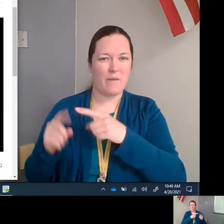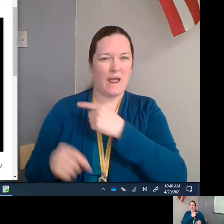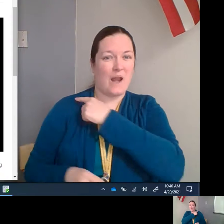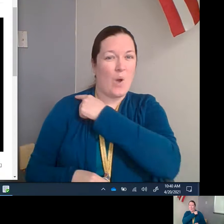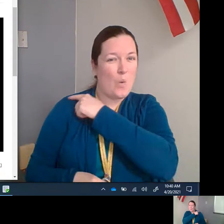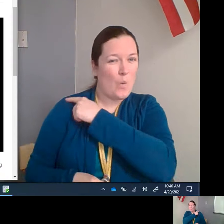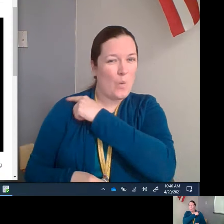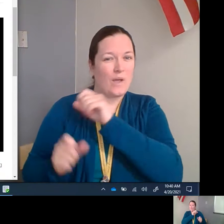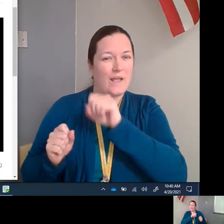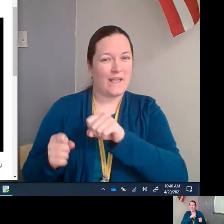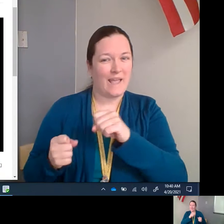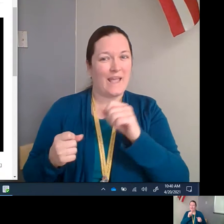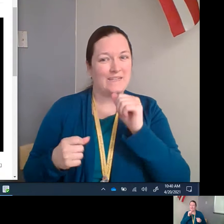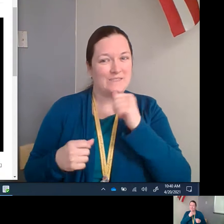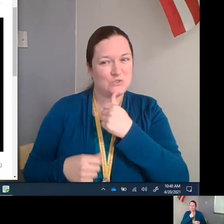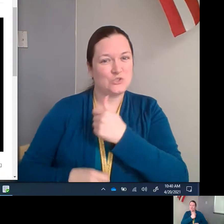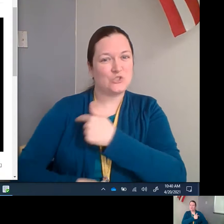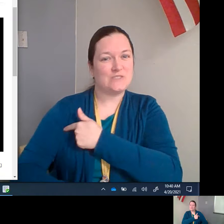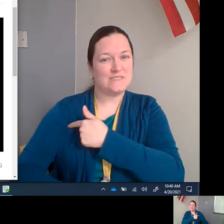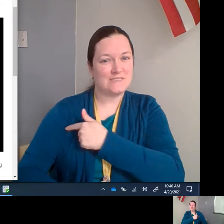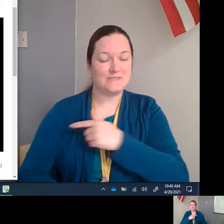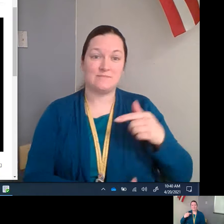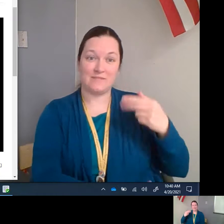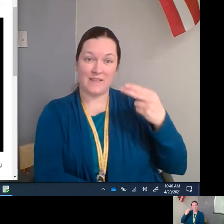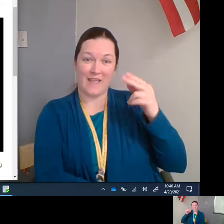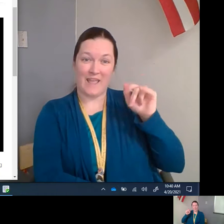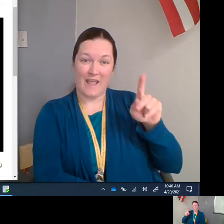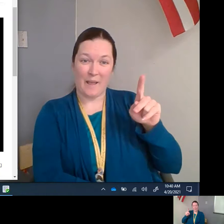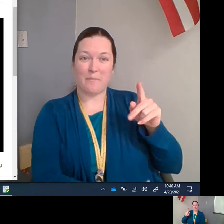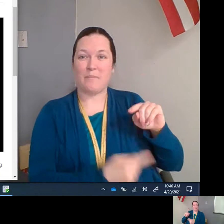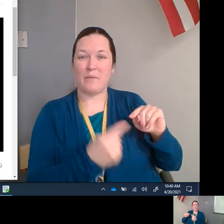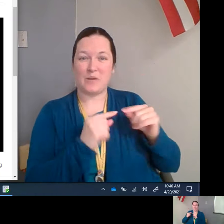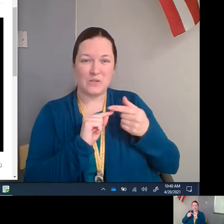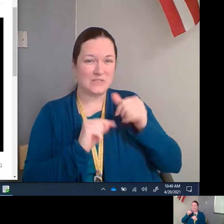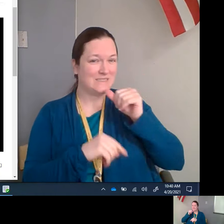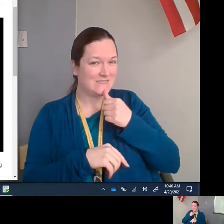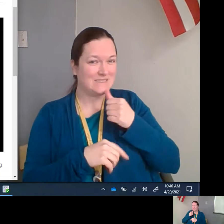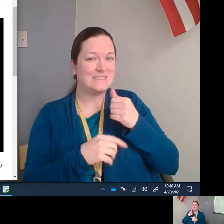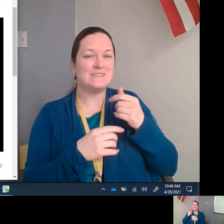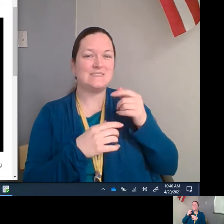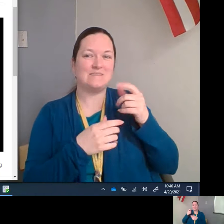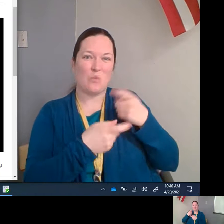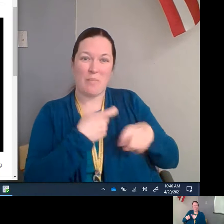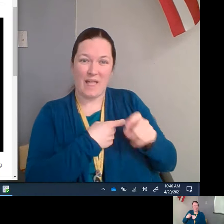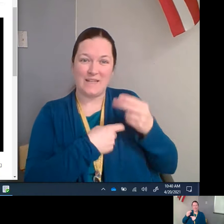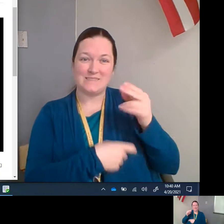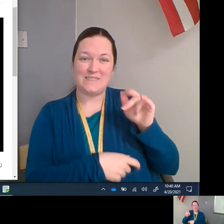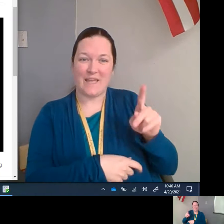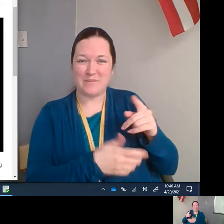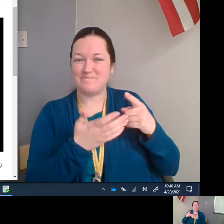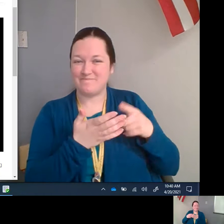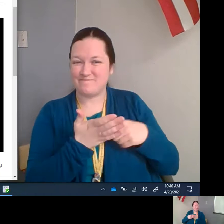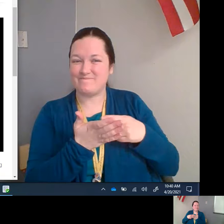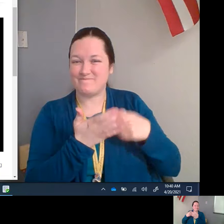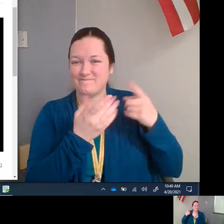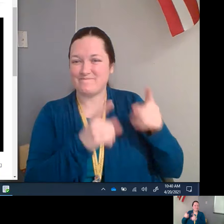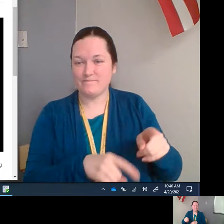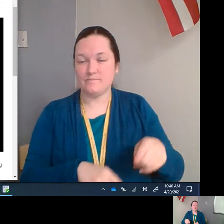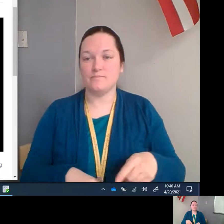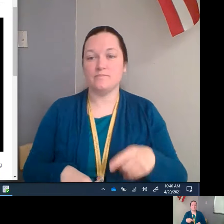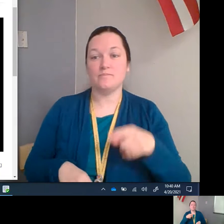ball and socket joint. And that's why especially hip replacement is very common. Next, we get to the condyloid. If you look at a condyloid, we essentially